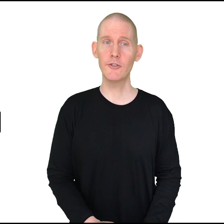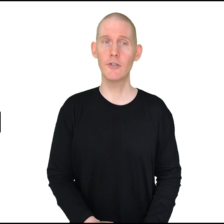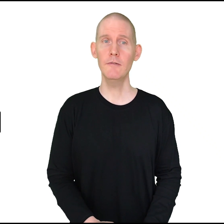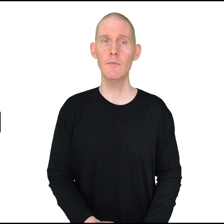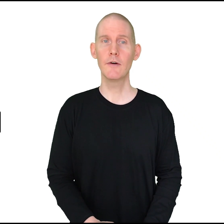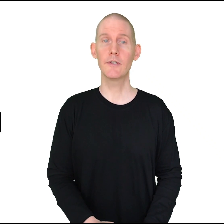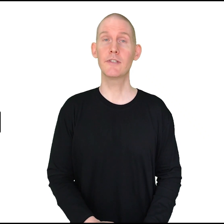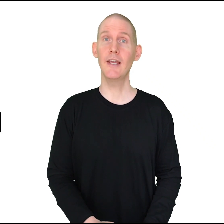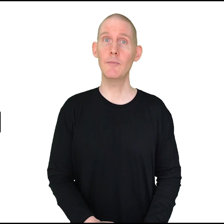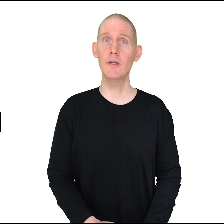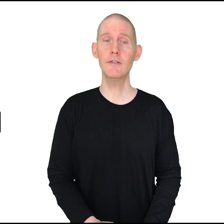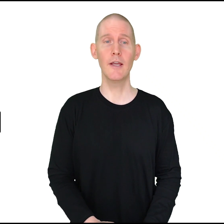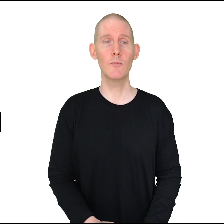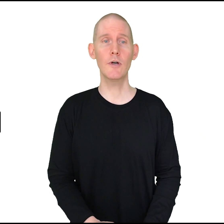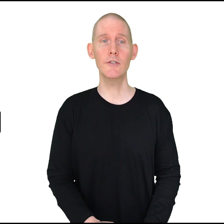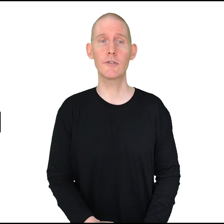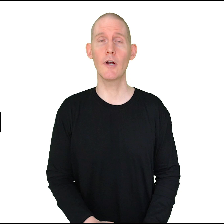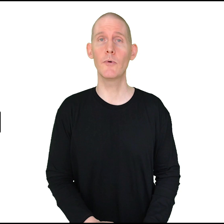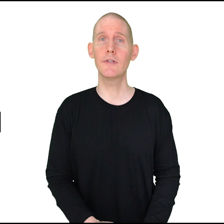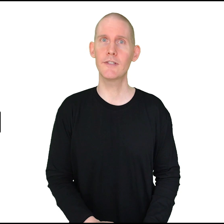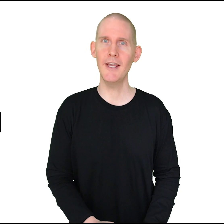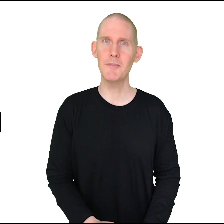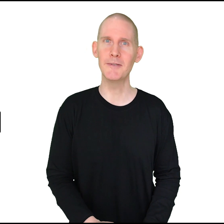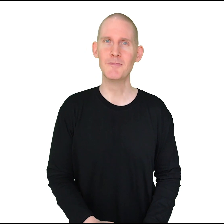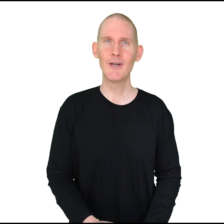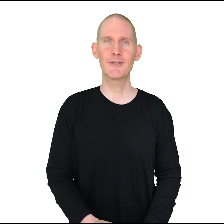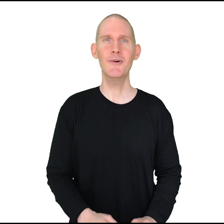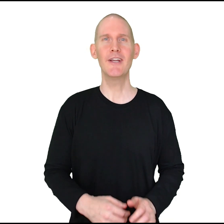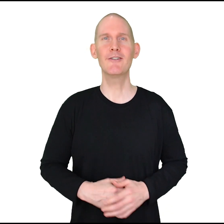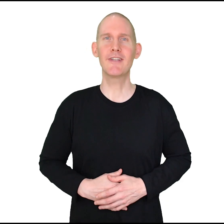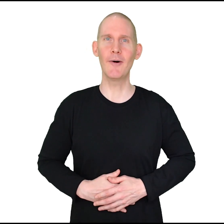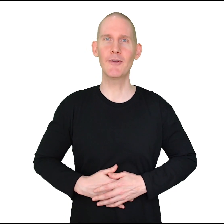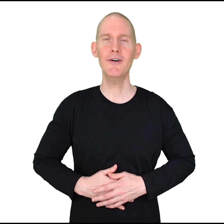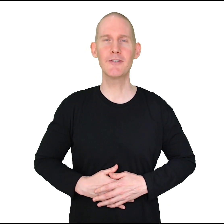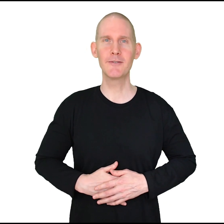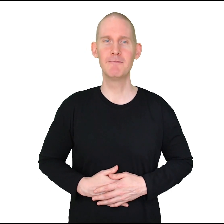question, the statement, and we're going to start with the statement. So here's how it looks.